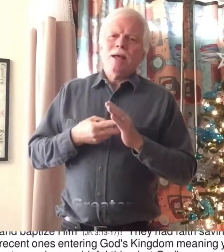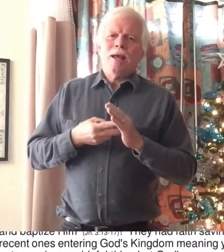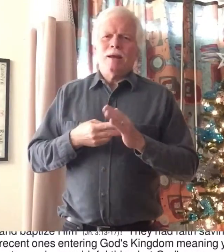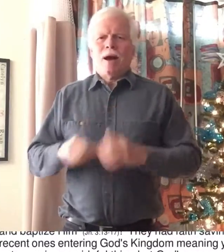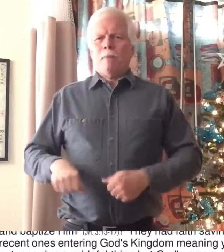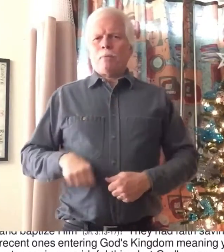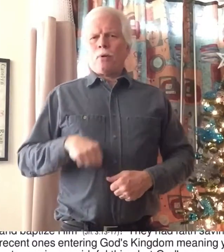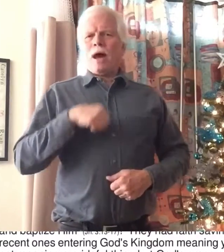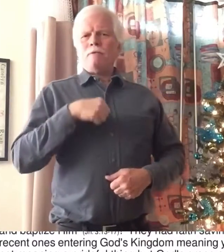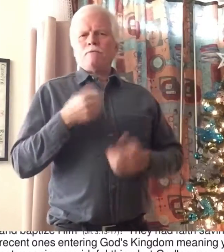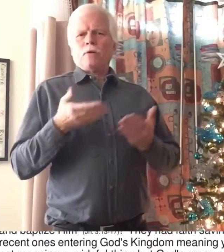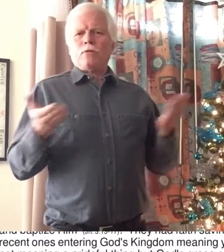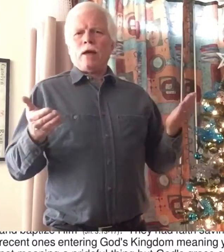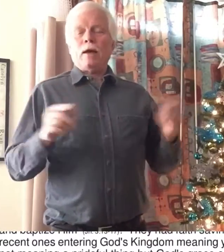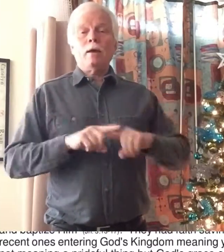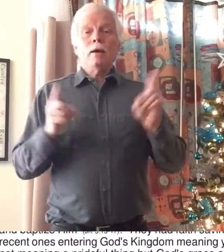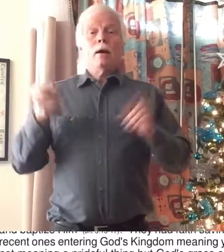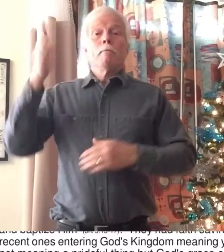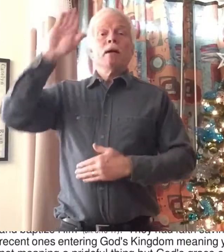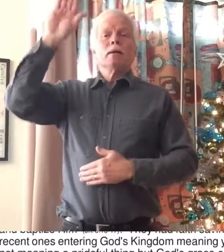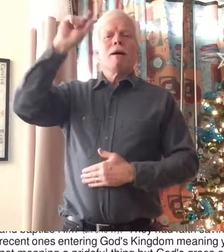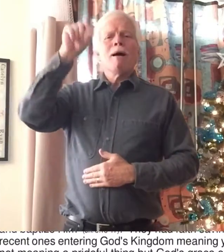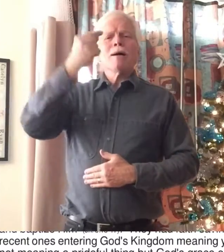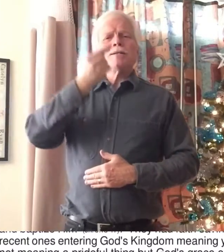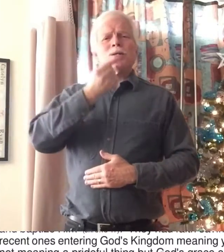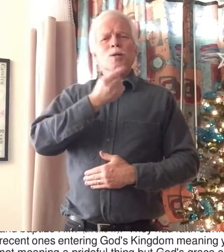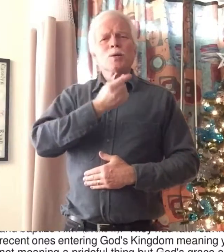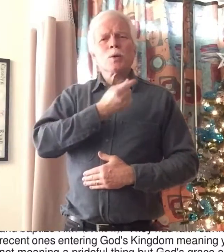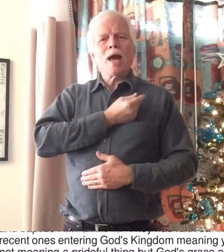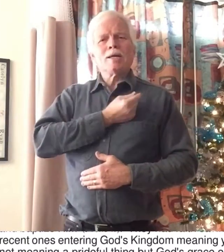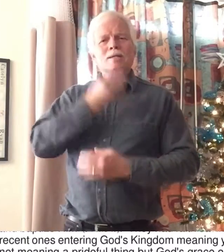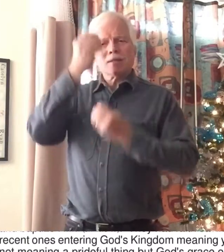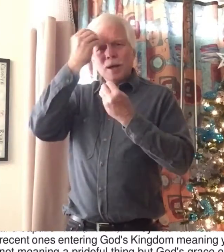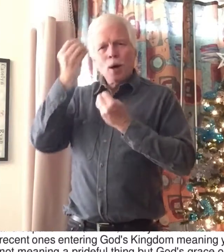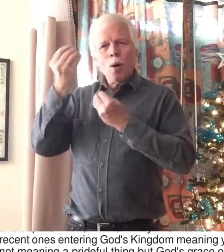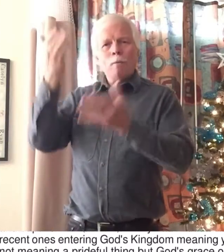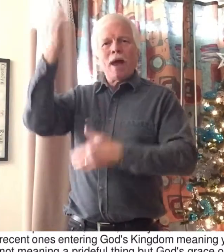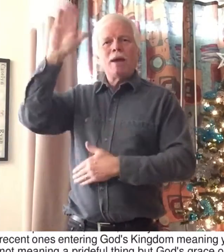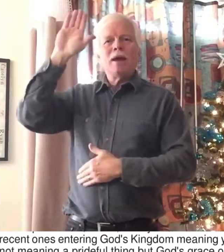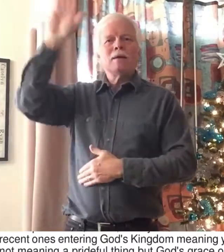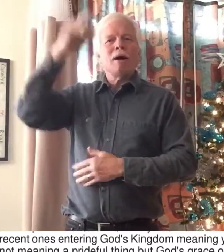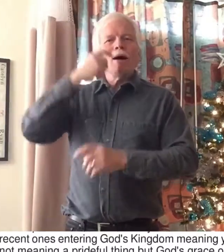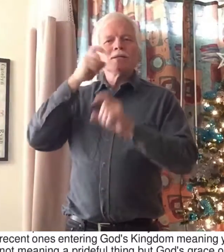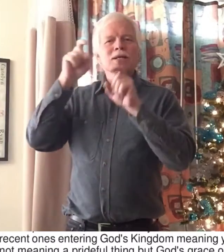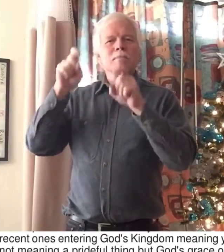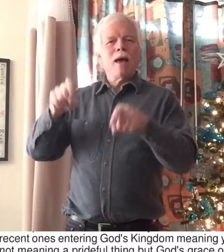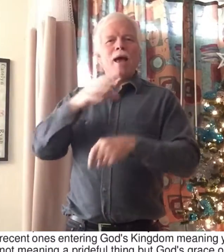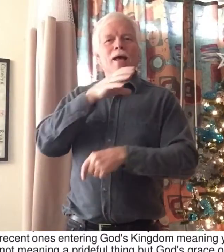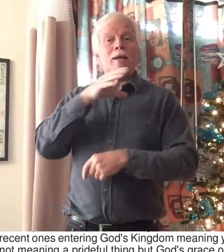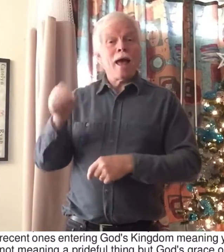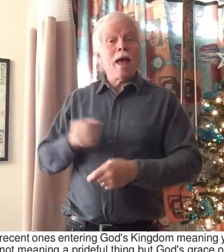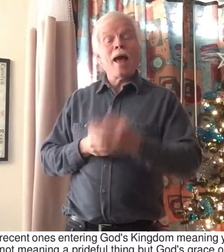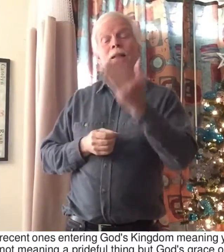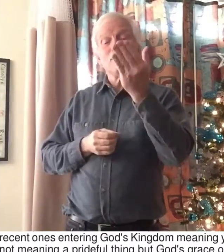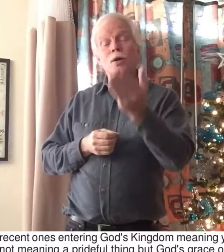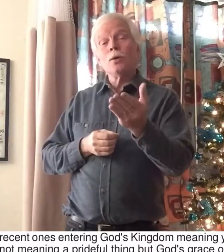John 3, verse 3, John 14, verse 23, and 1